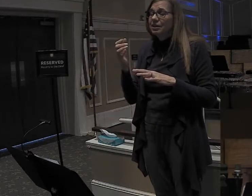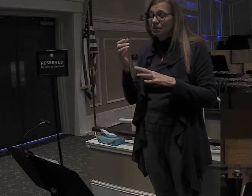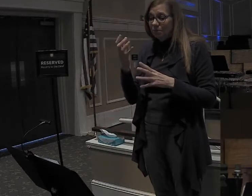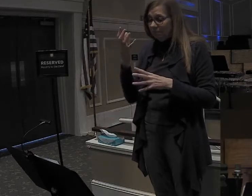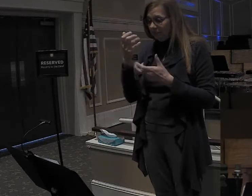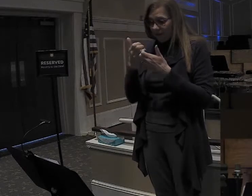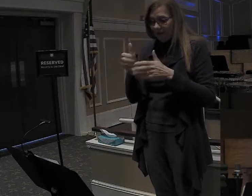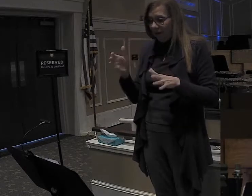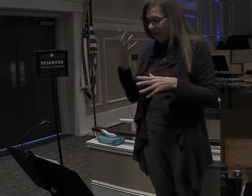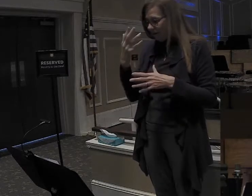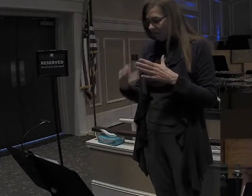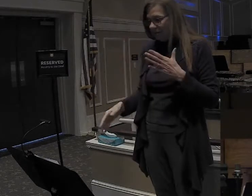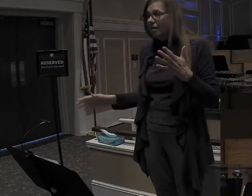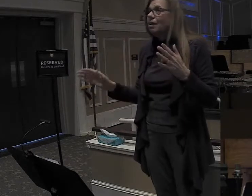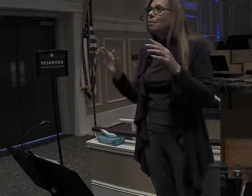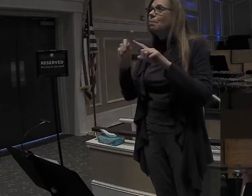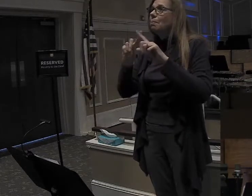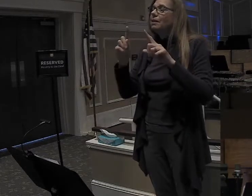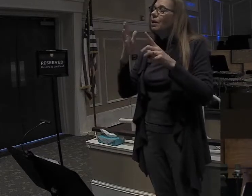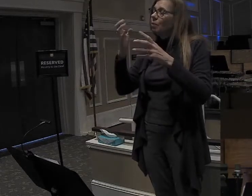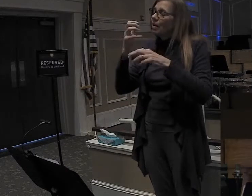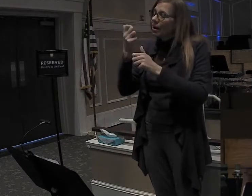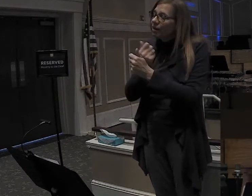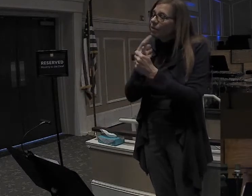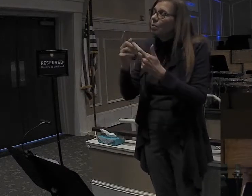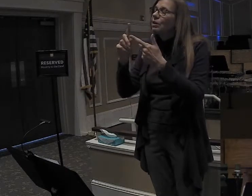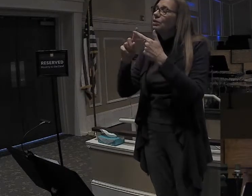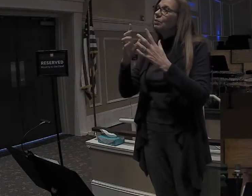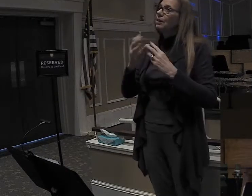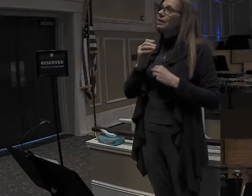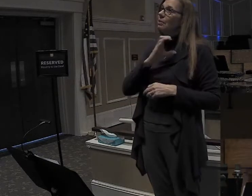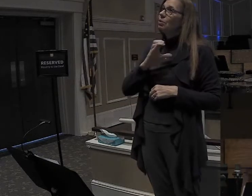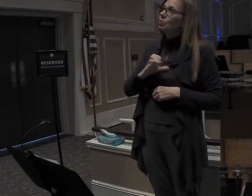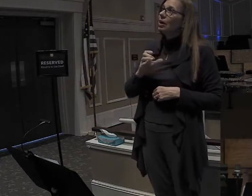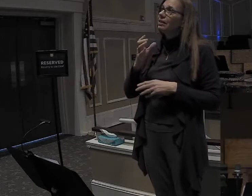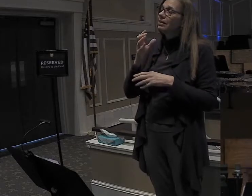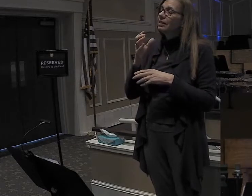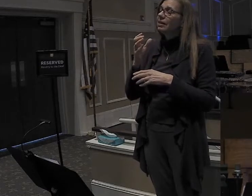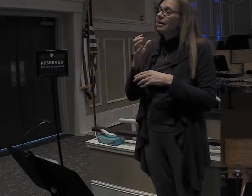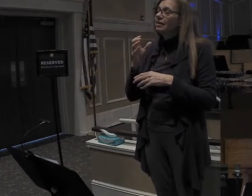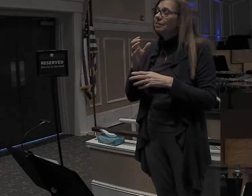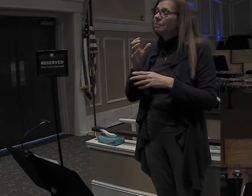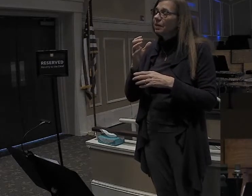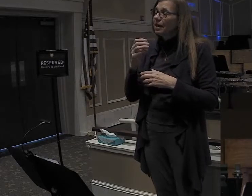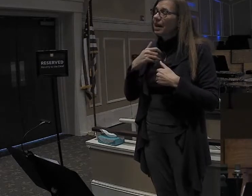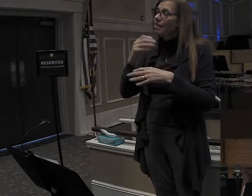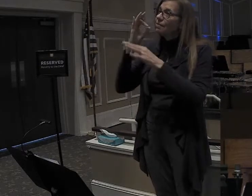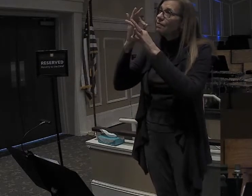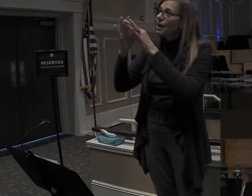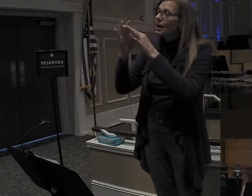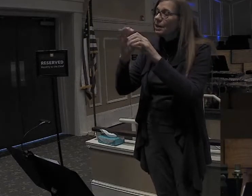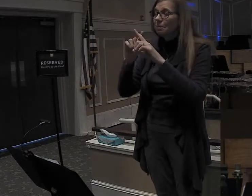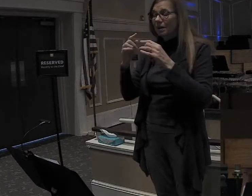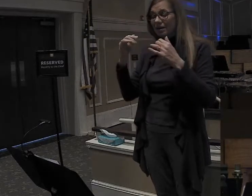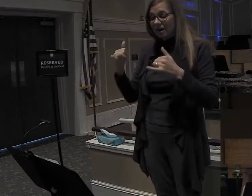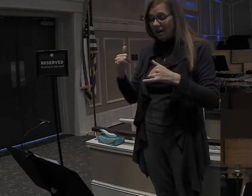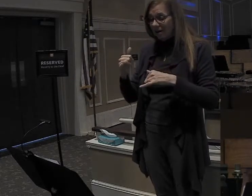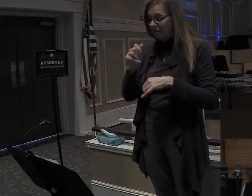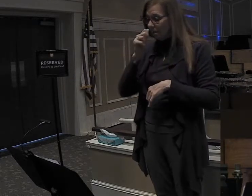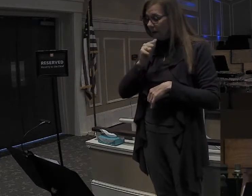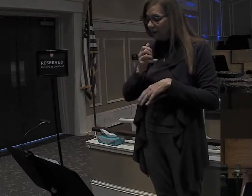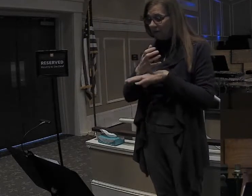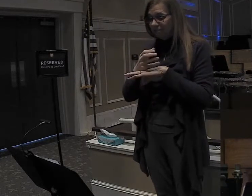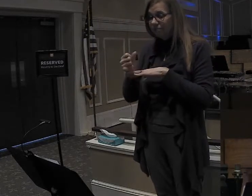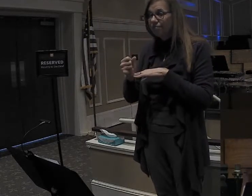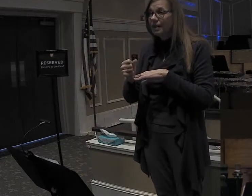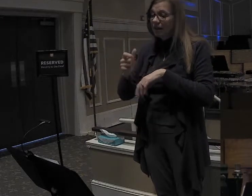repentance in Christ. But now, as we come to the end of this tribulation period, His patience is spent. And